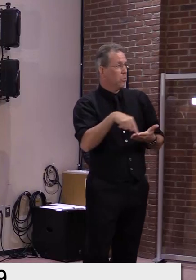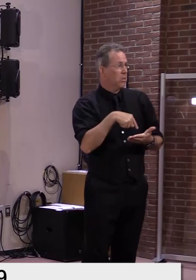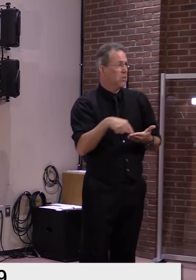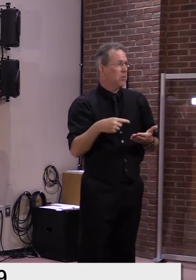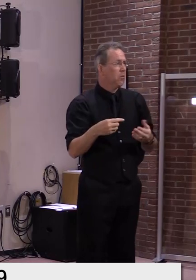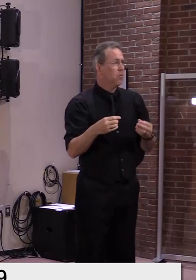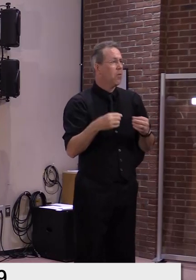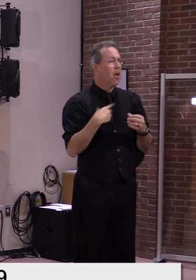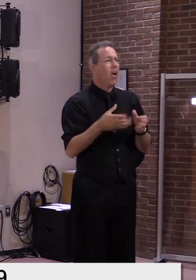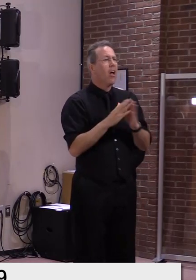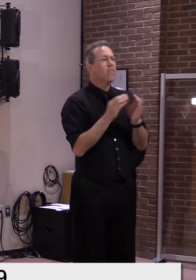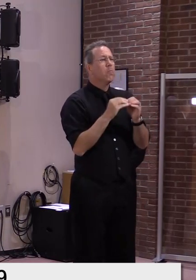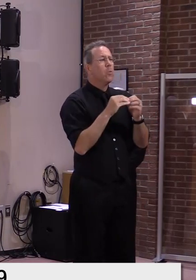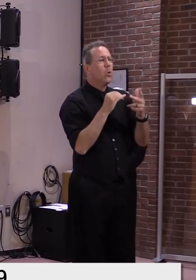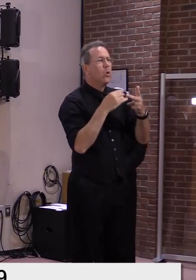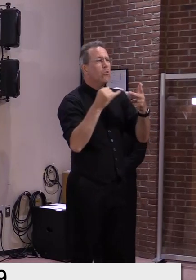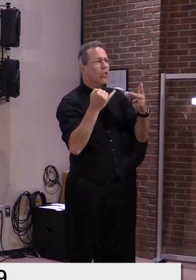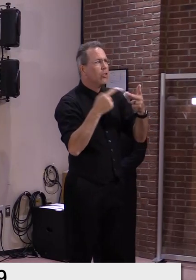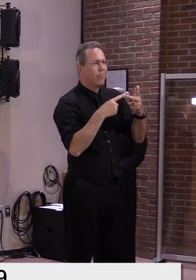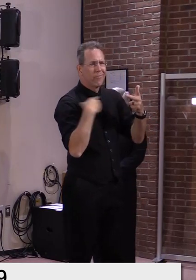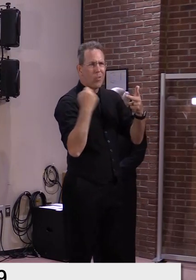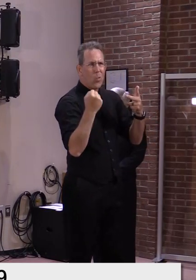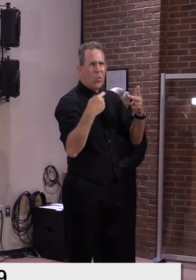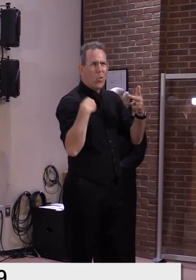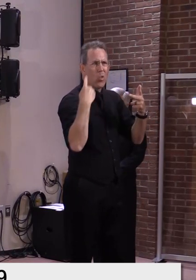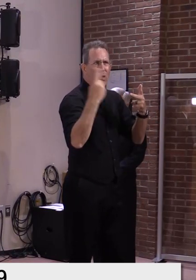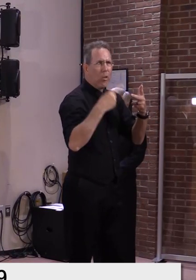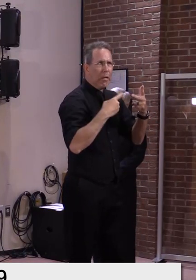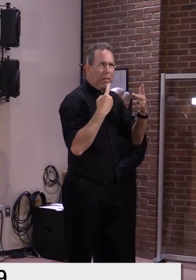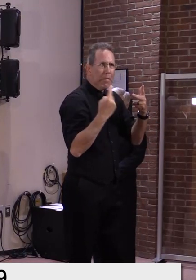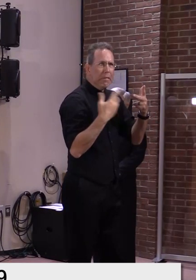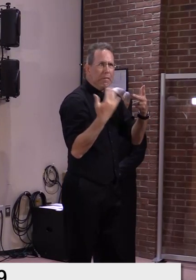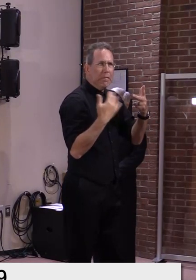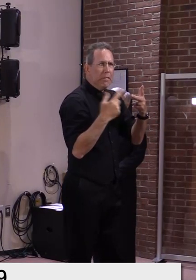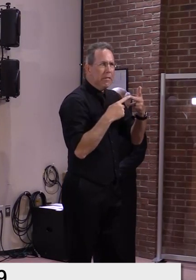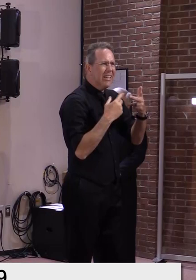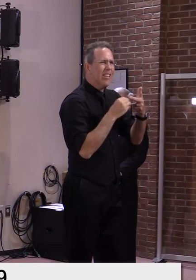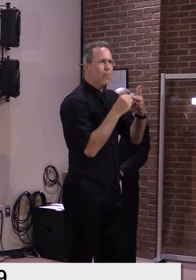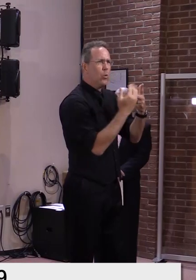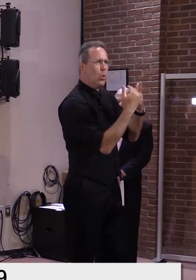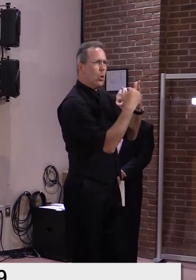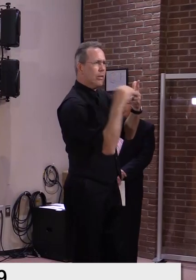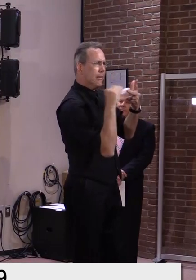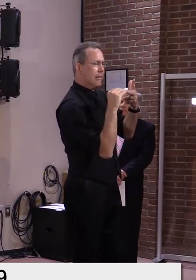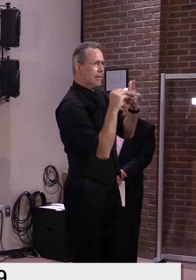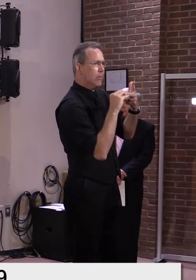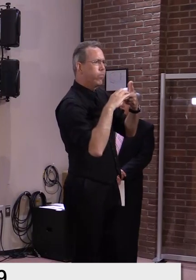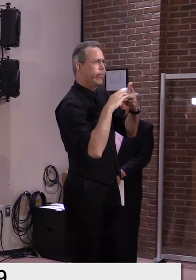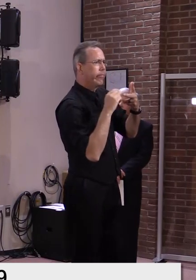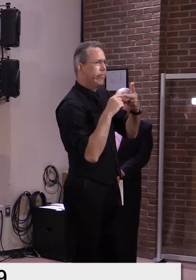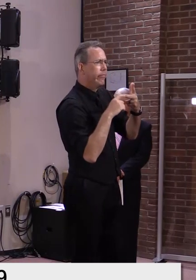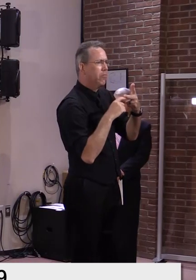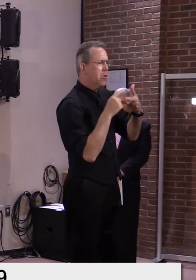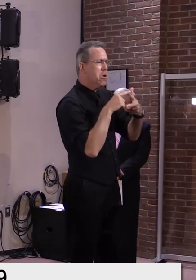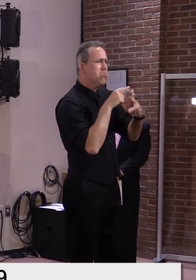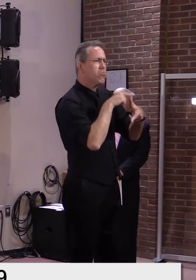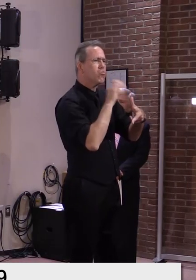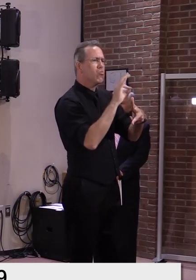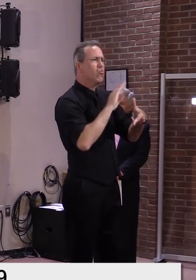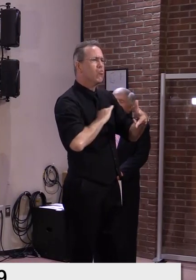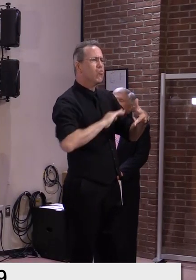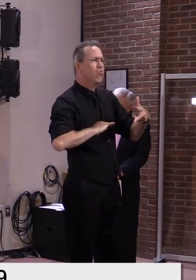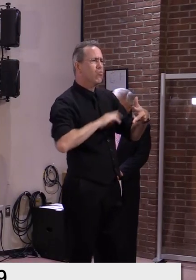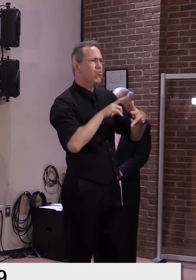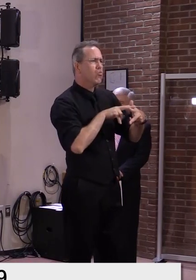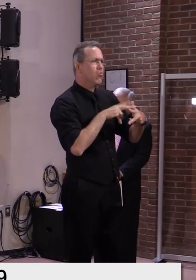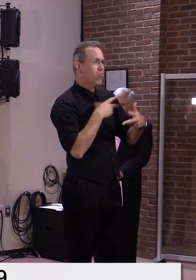any for a while, and that seems to be an area that we would be interested in. So that